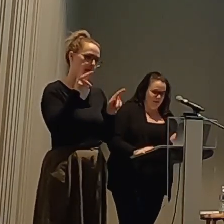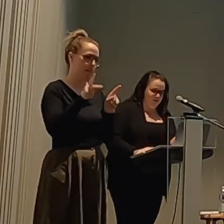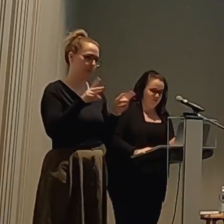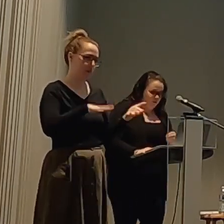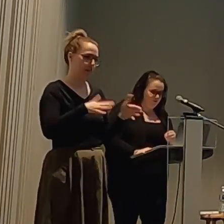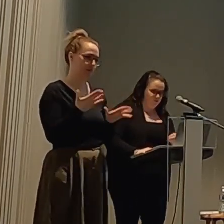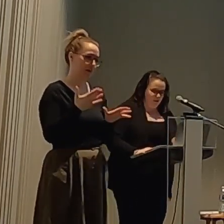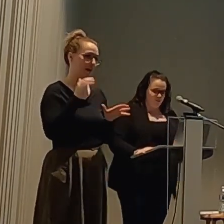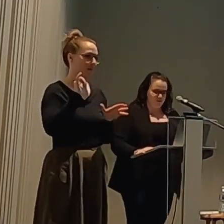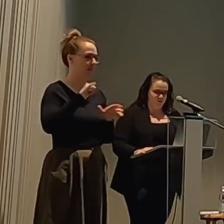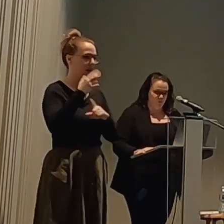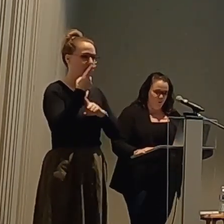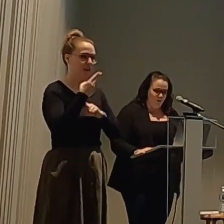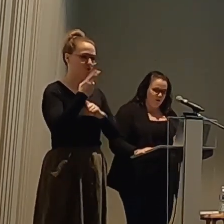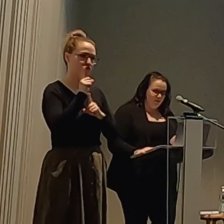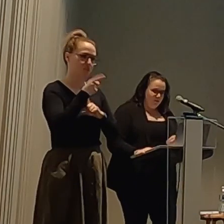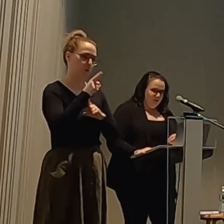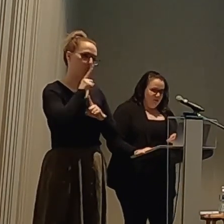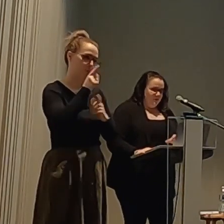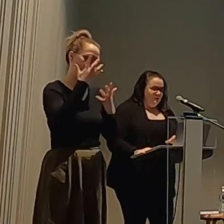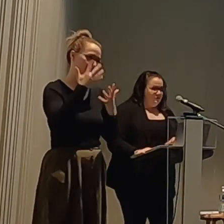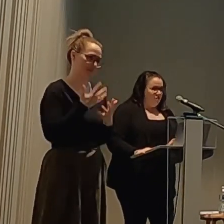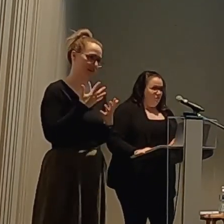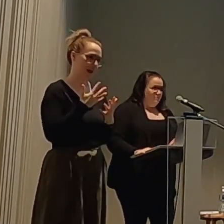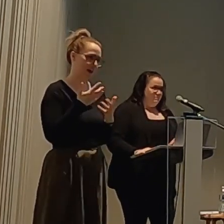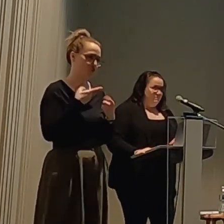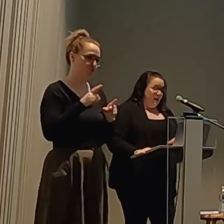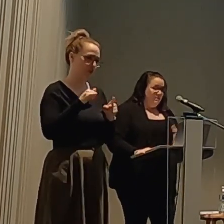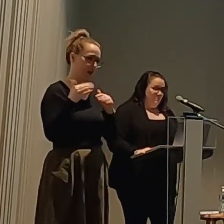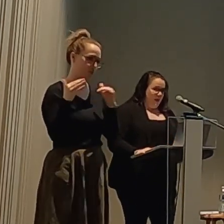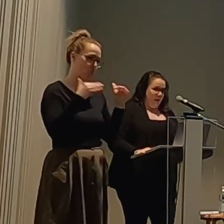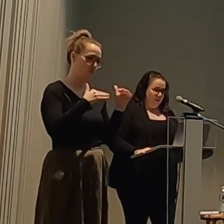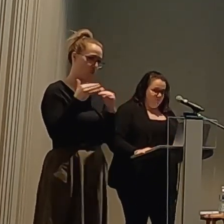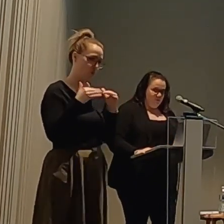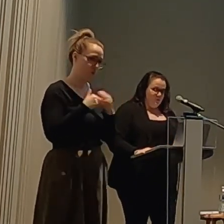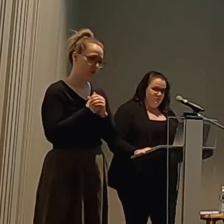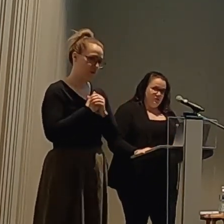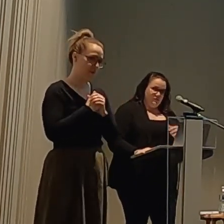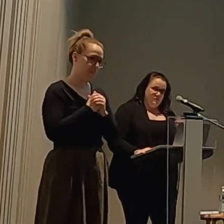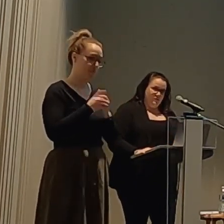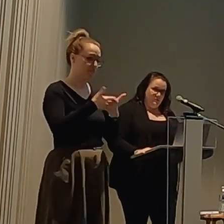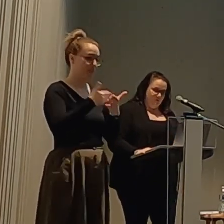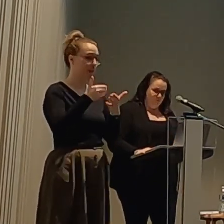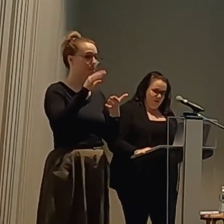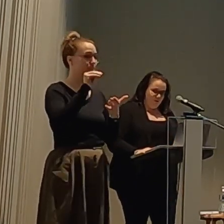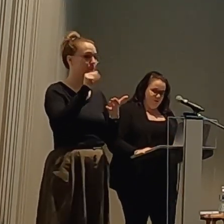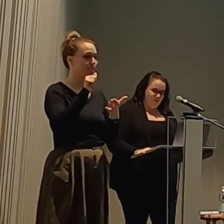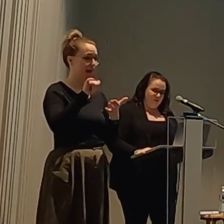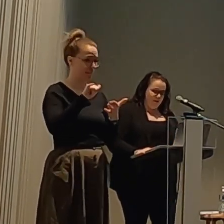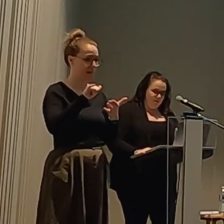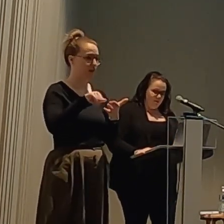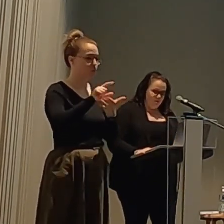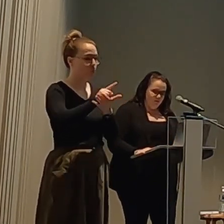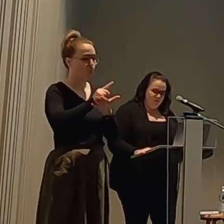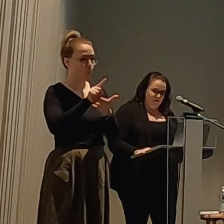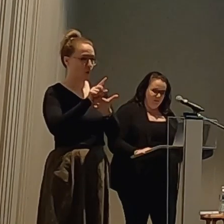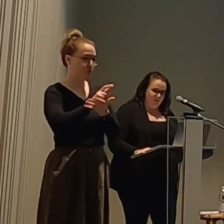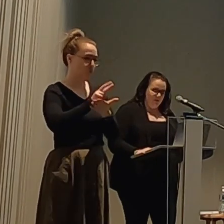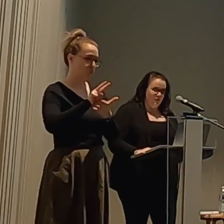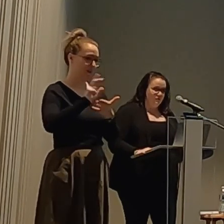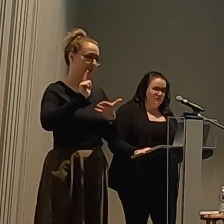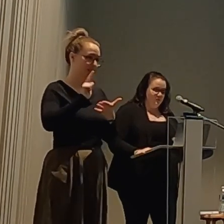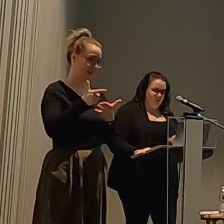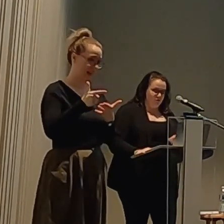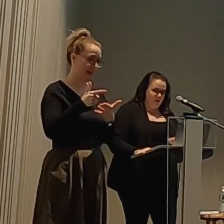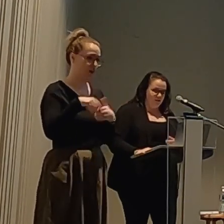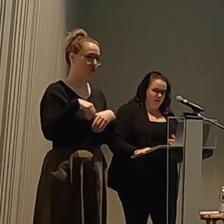moment in the history of the Spanish Civil War. So by May, so just a week or so later,